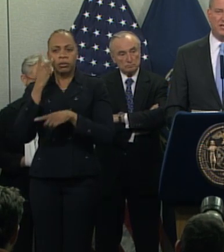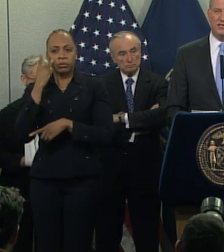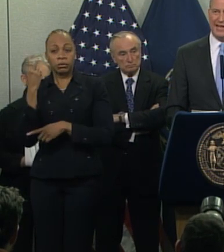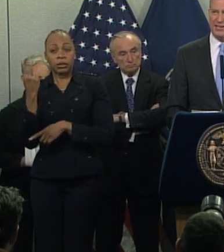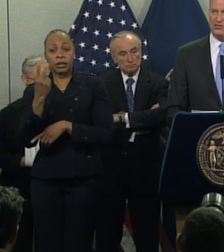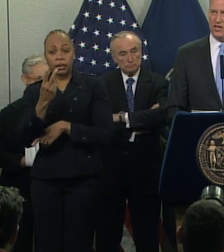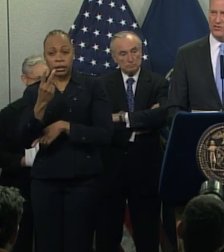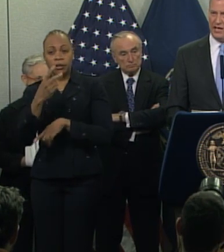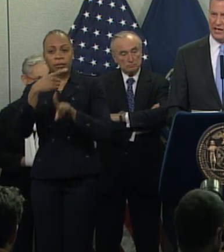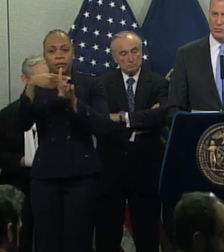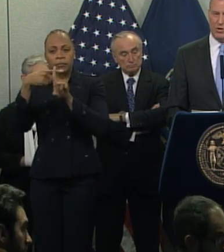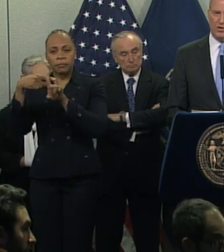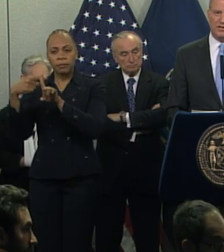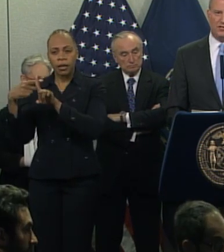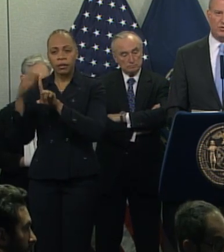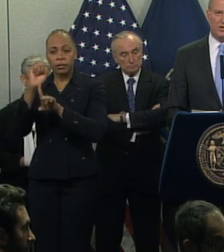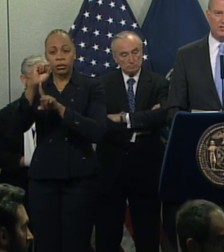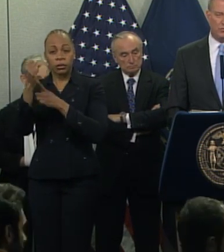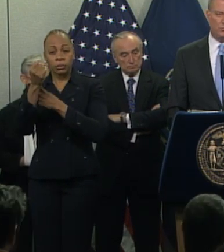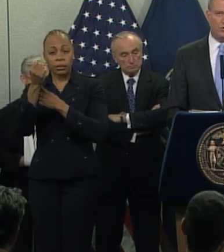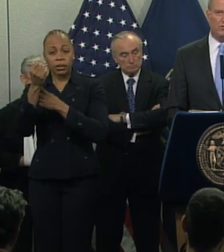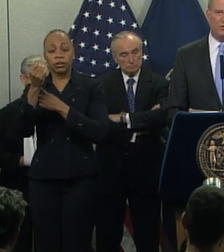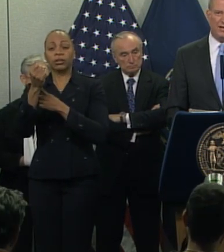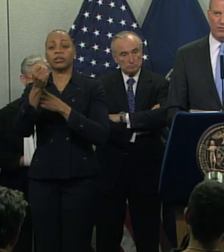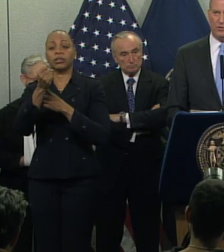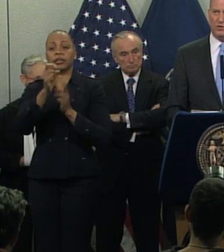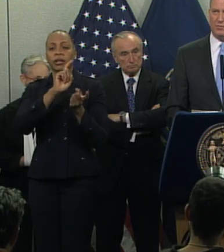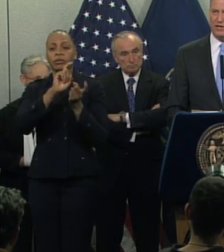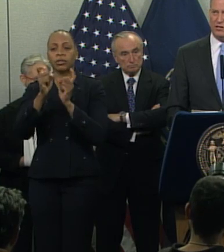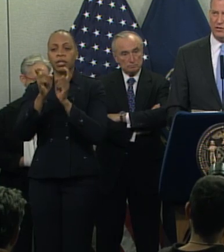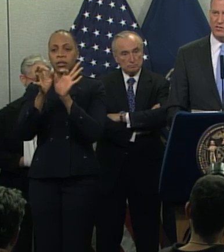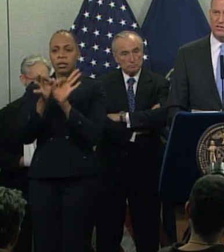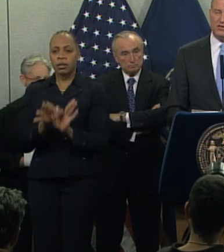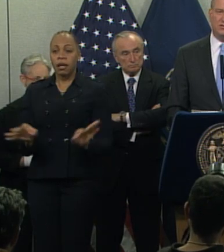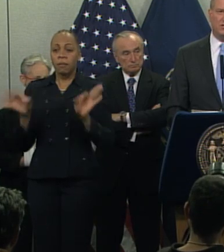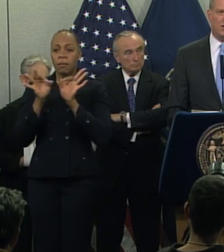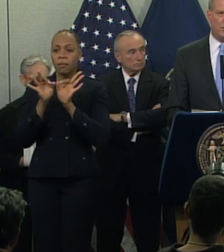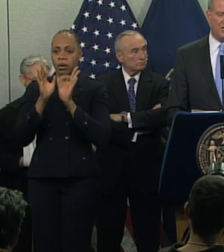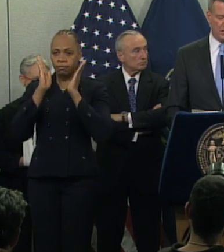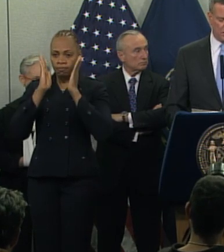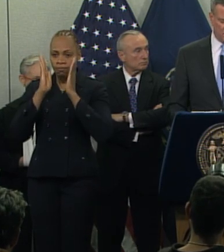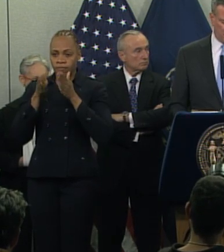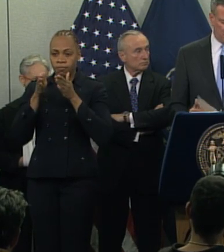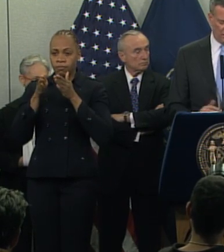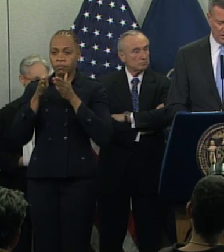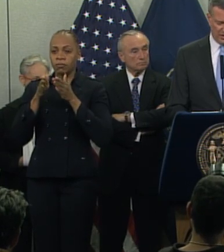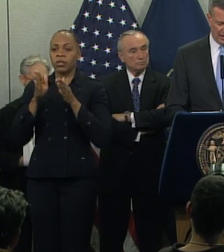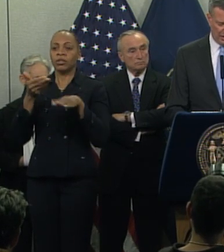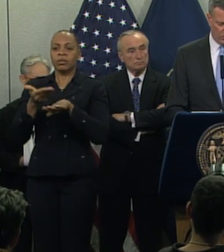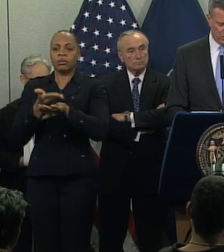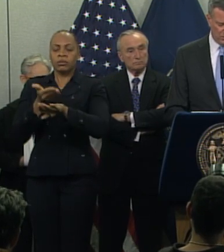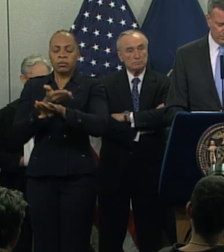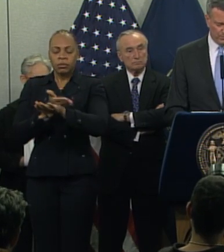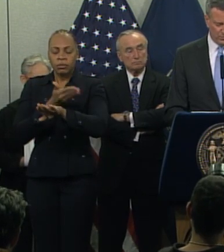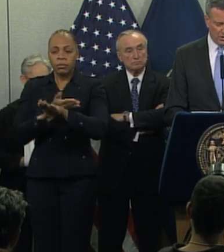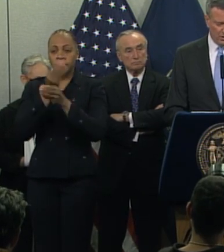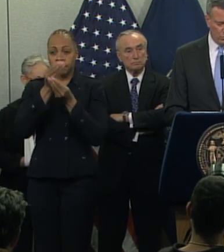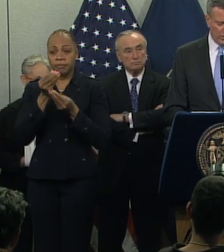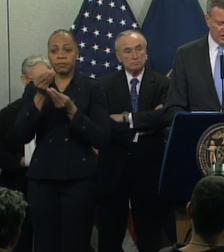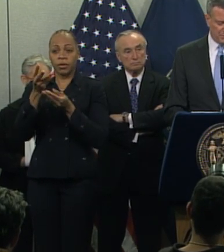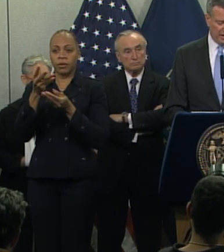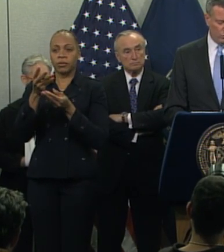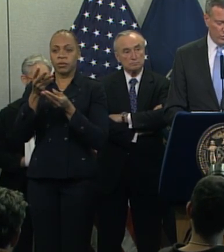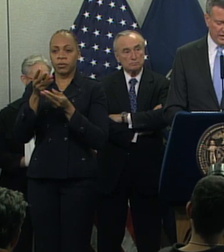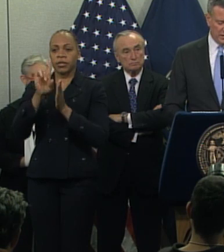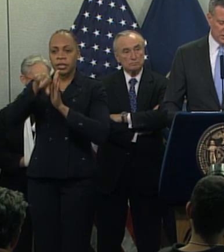promising signs, that can change at any moment. That's why it's so important for everyone to pay close attention to updates in the coming hours.